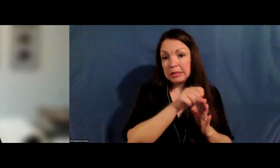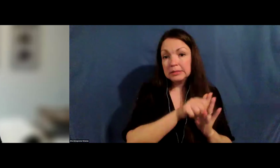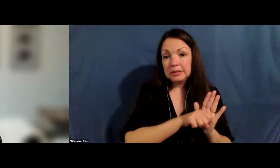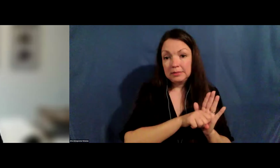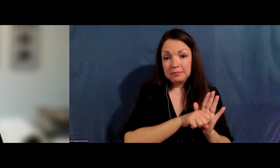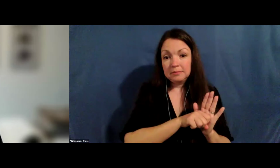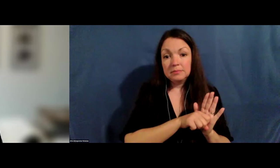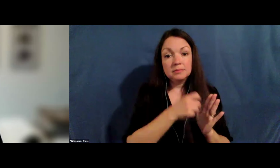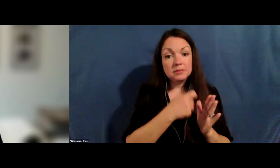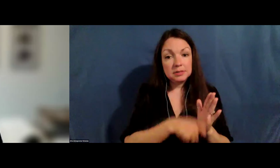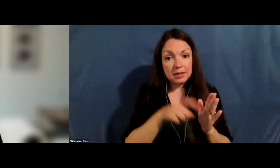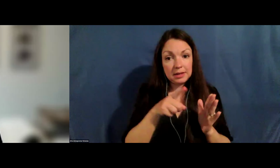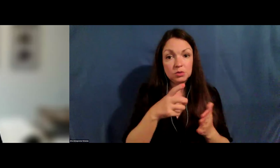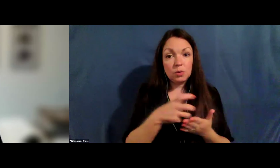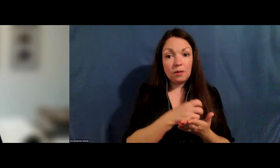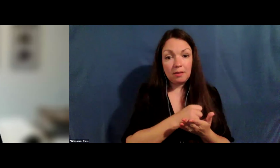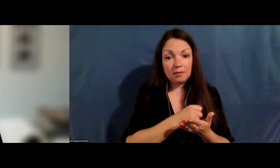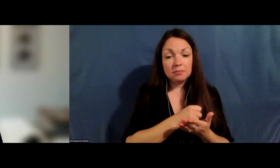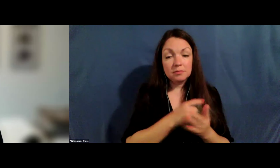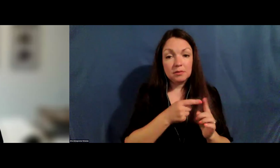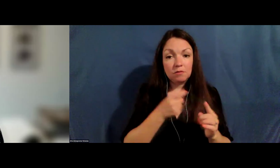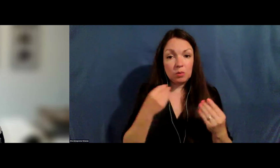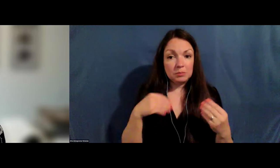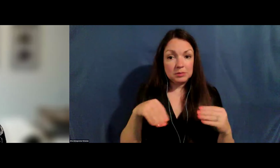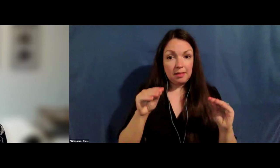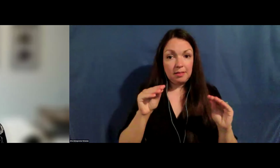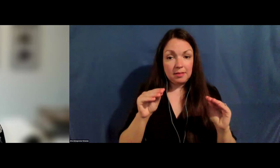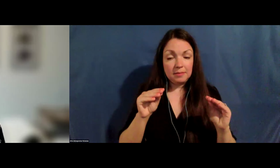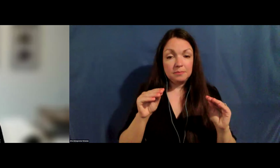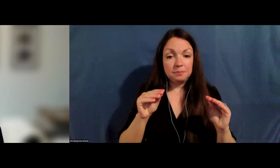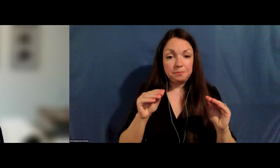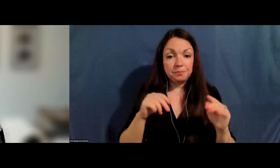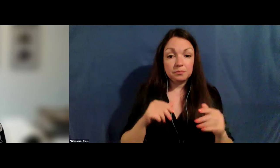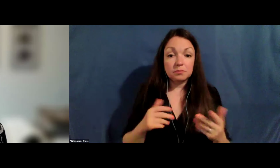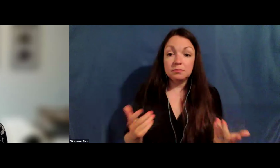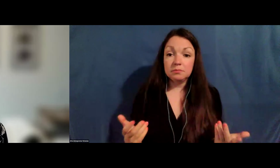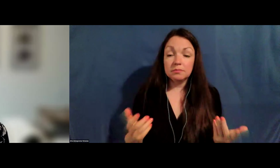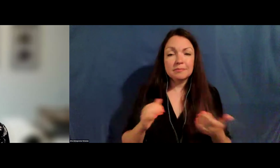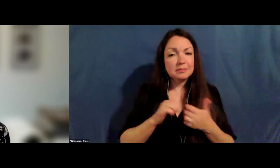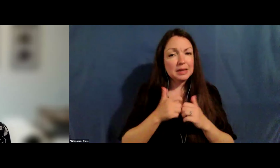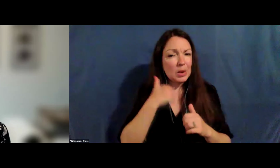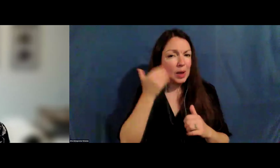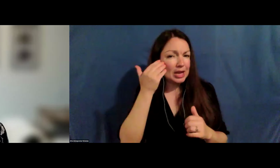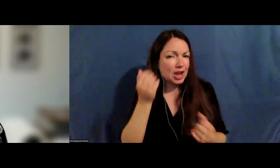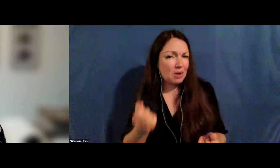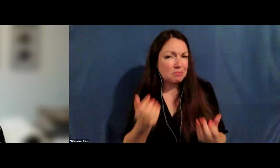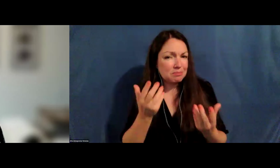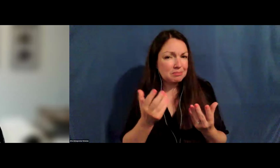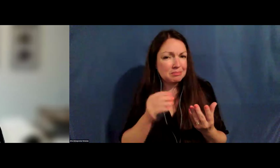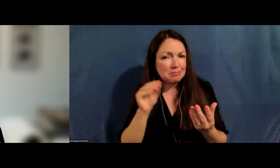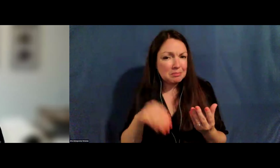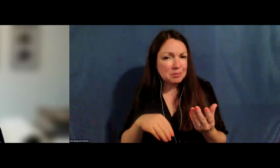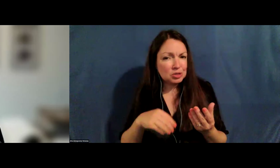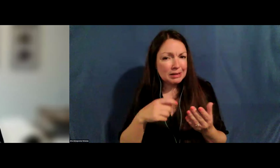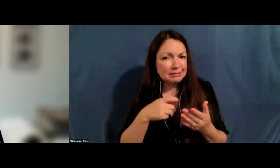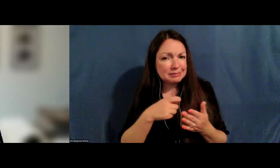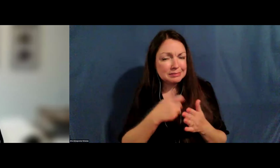the tax that you collect on your sales. So then the next question is, well, how do I know what tax to collect on my